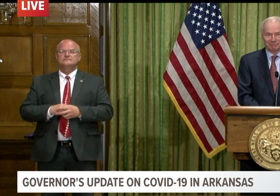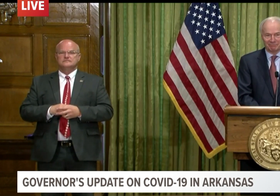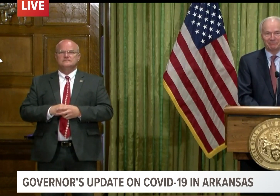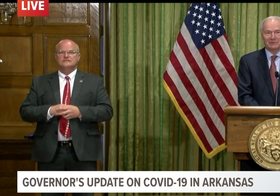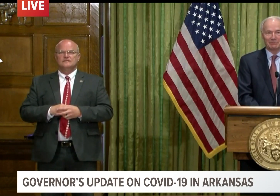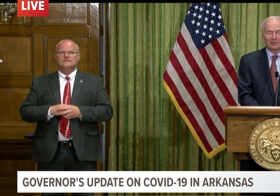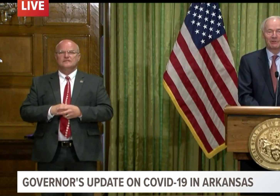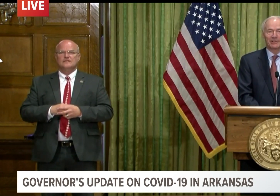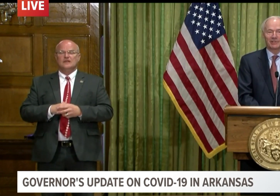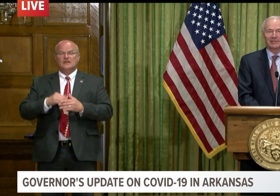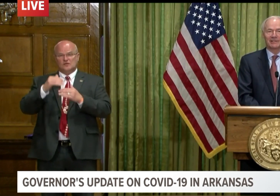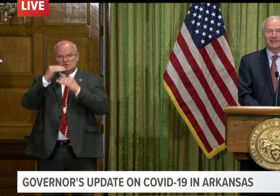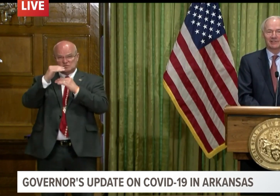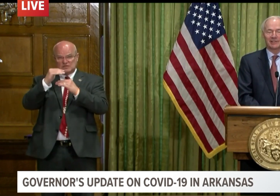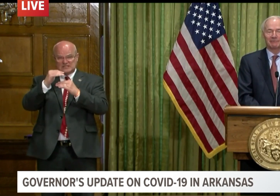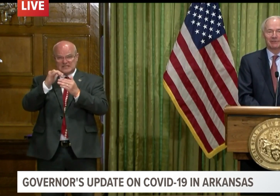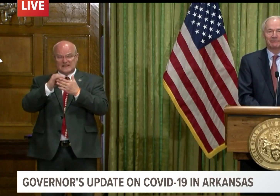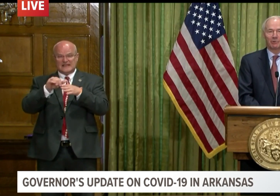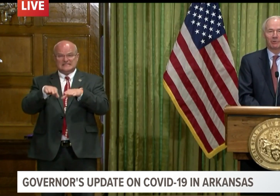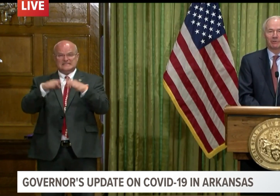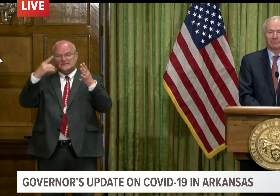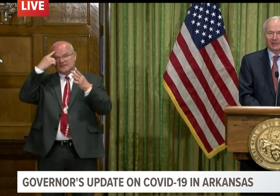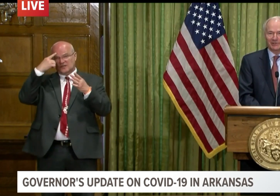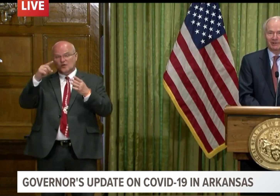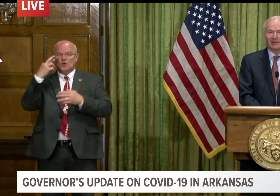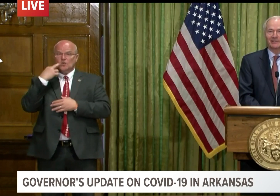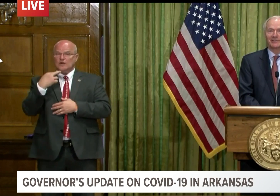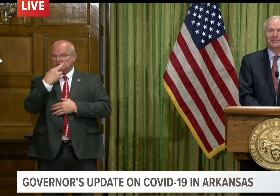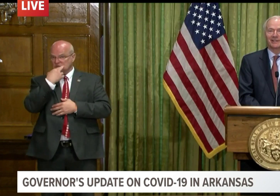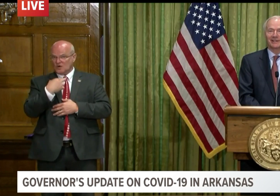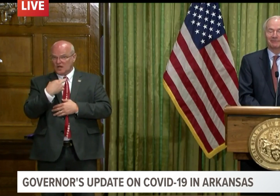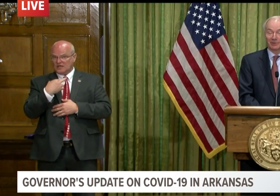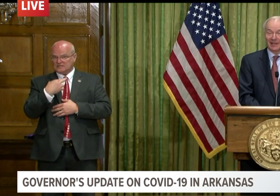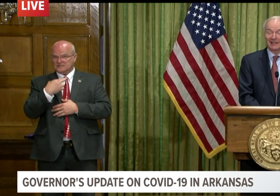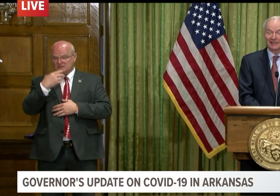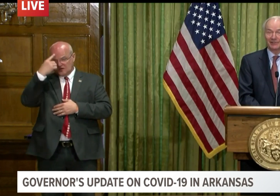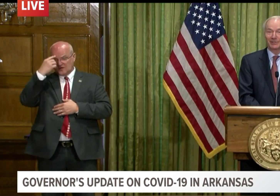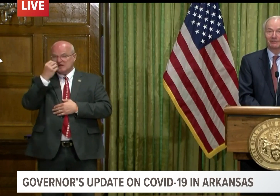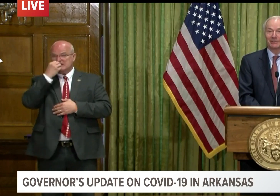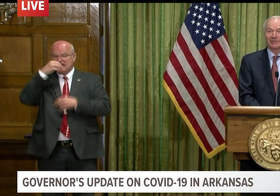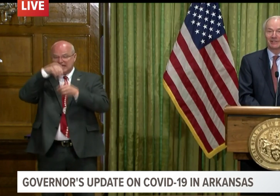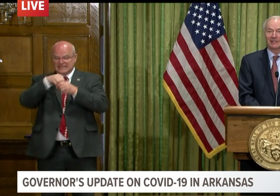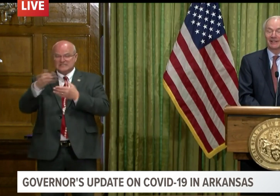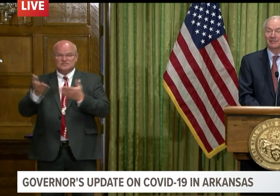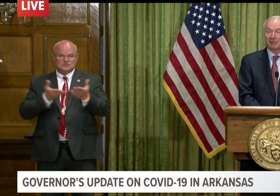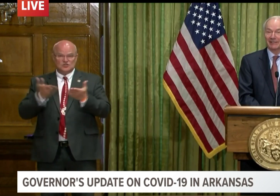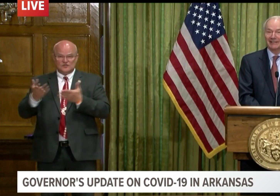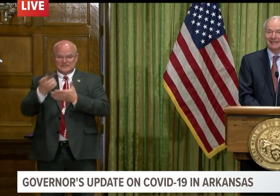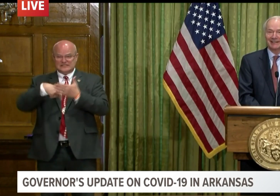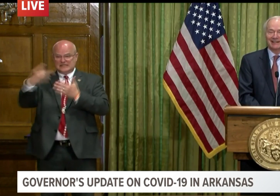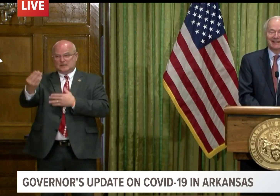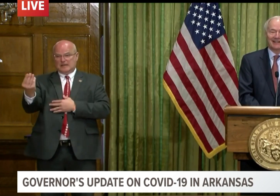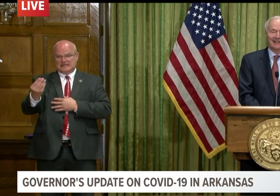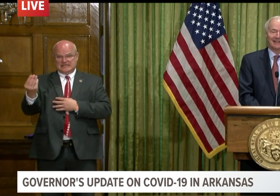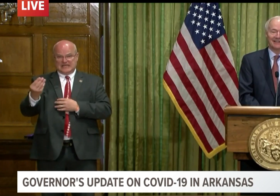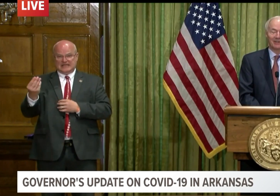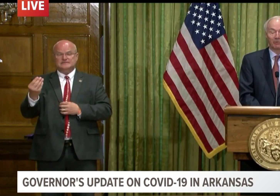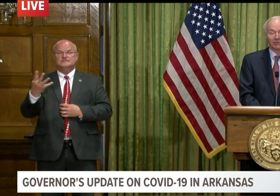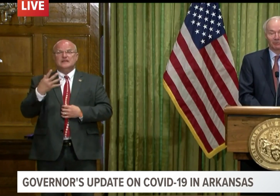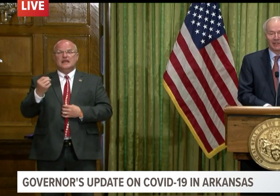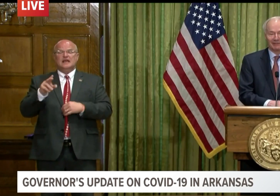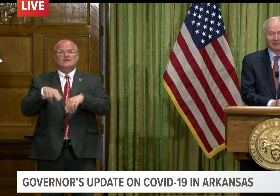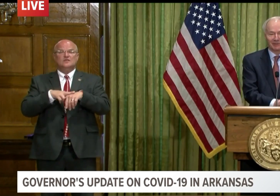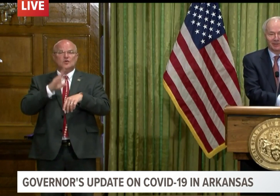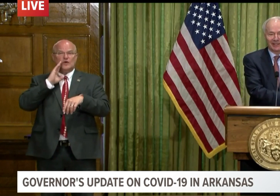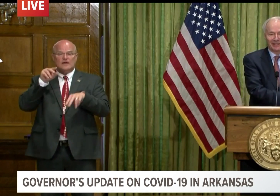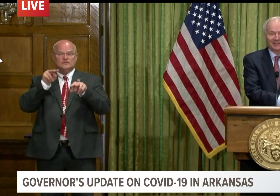The restriction is lifted for restaurants for dine-in service next Monday, and of